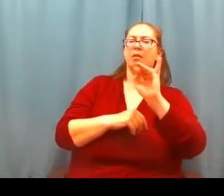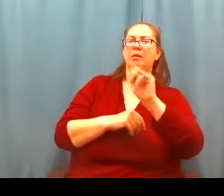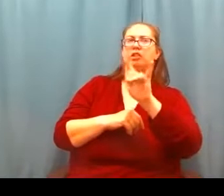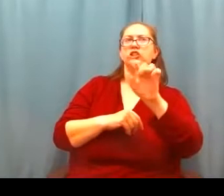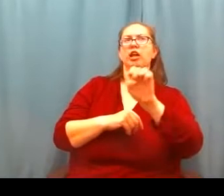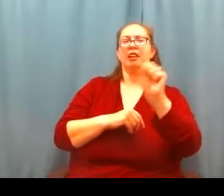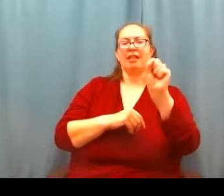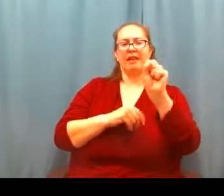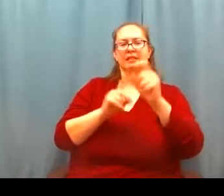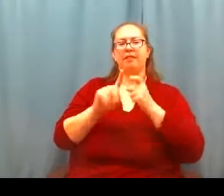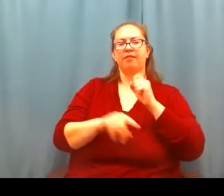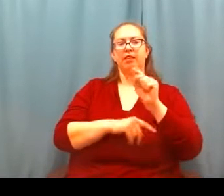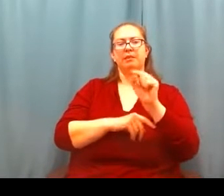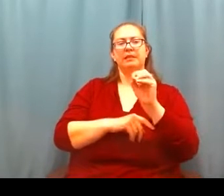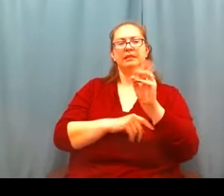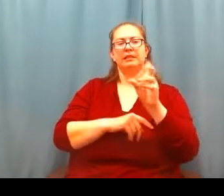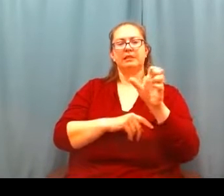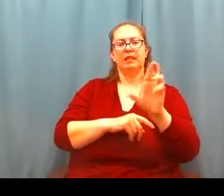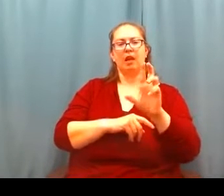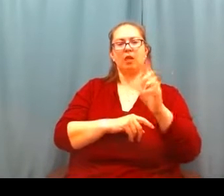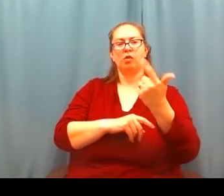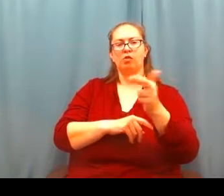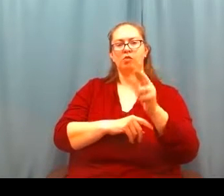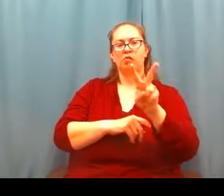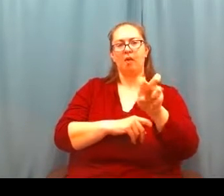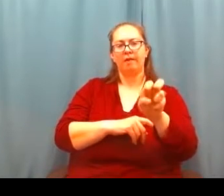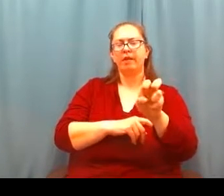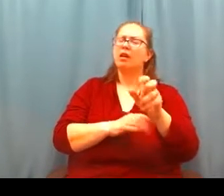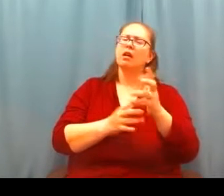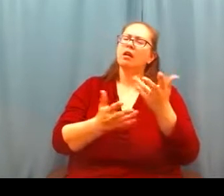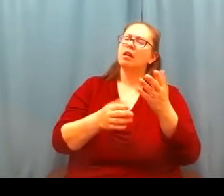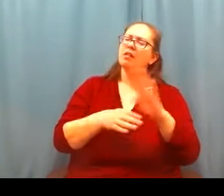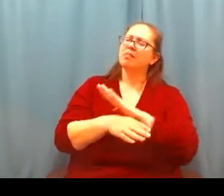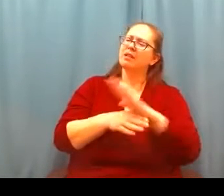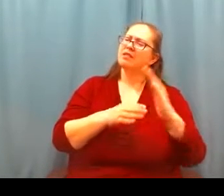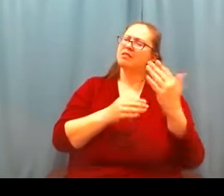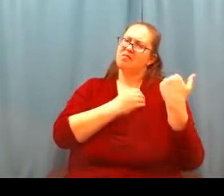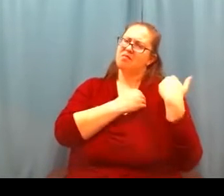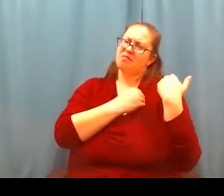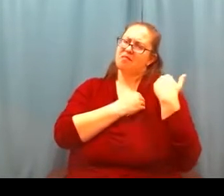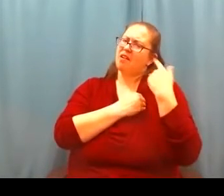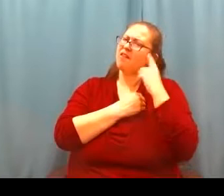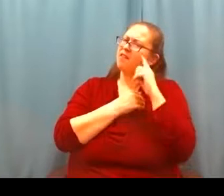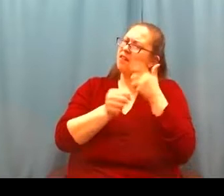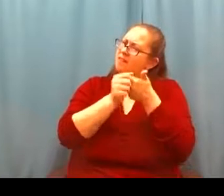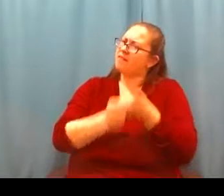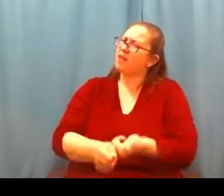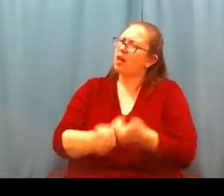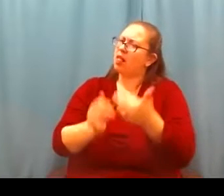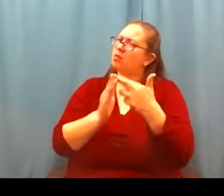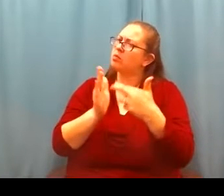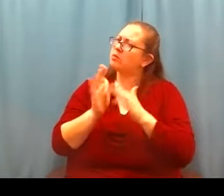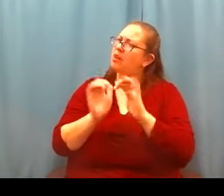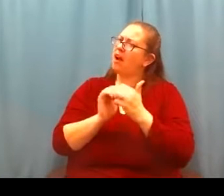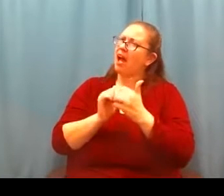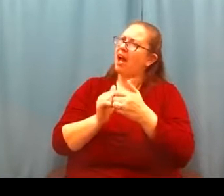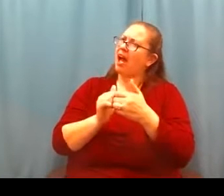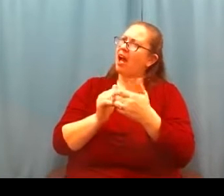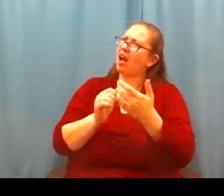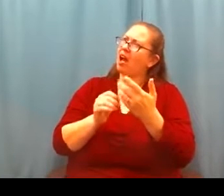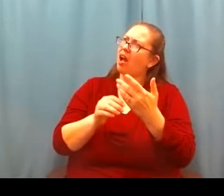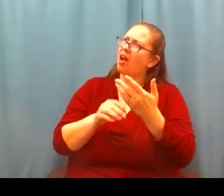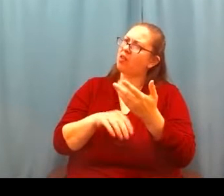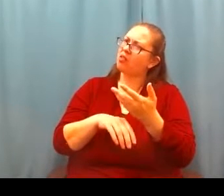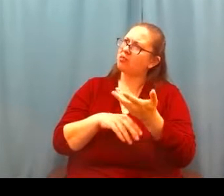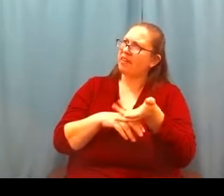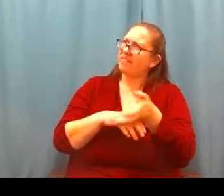Grove Heights. Michelle asked, how will businesses be held accountable for complying with the guidelines of the new order? Thanks, Michelle. That's a